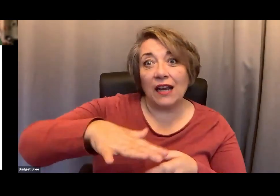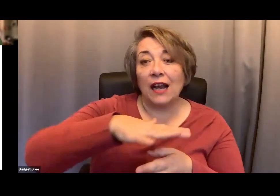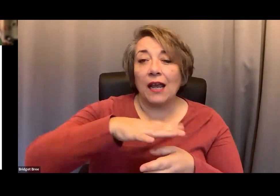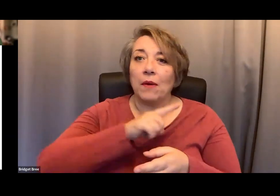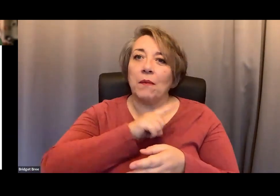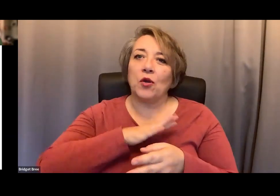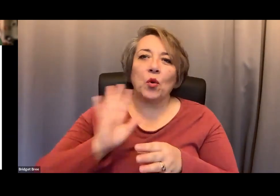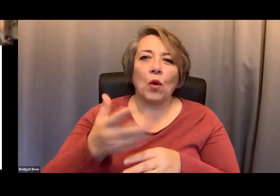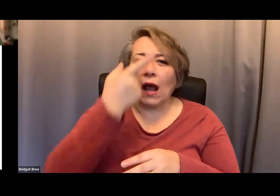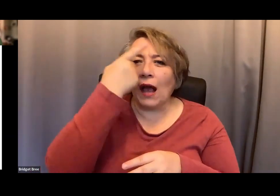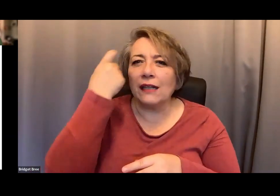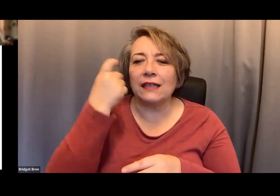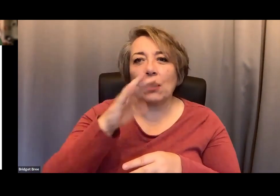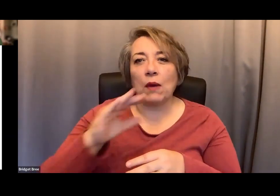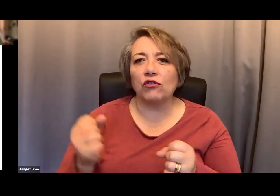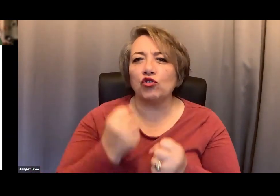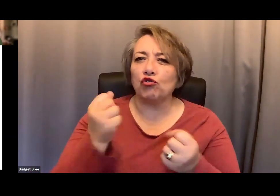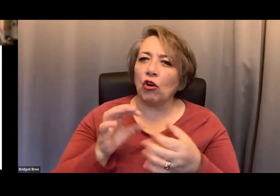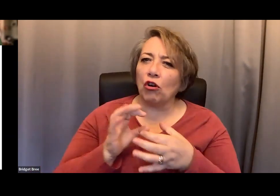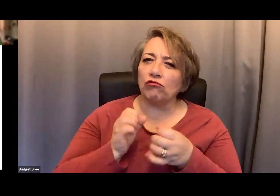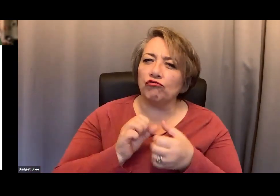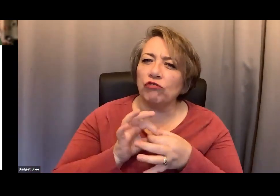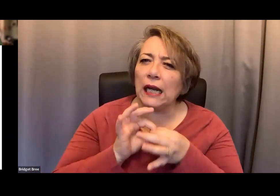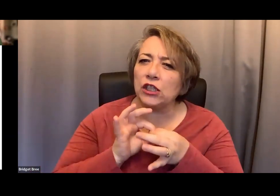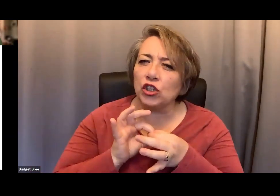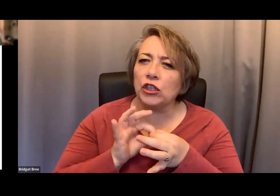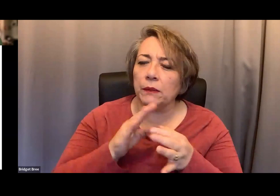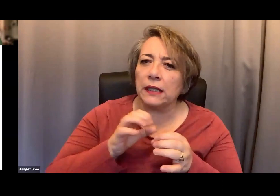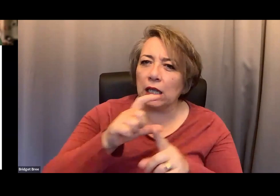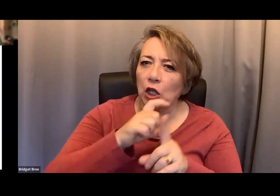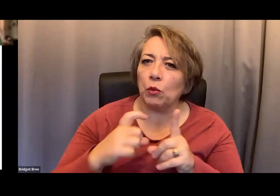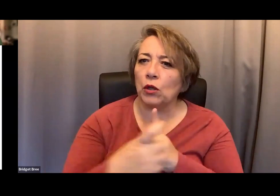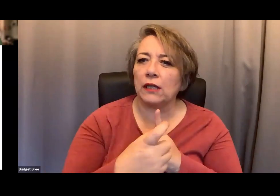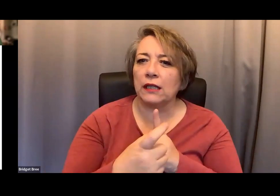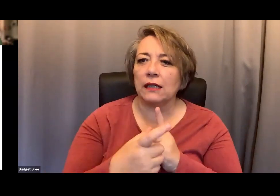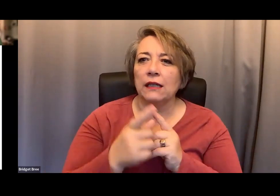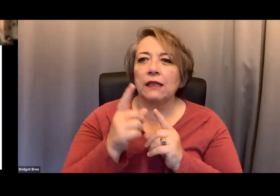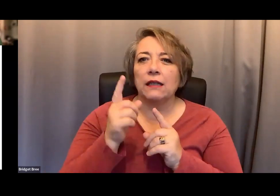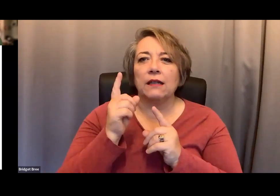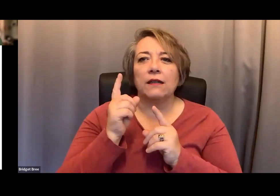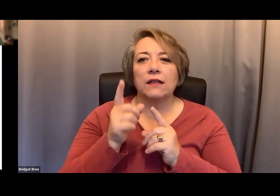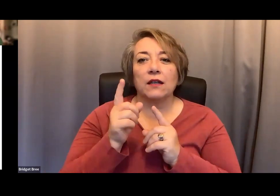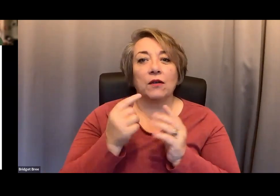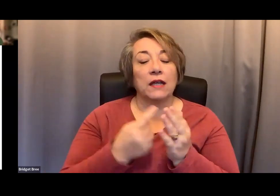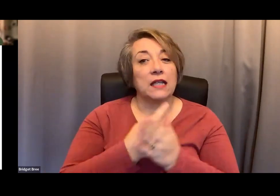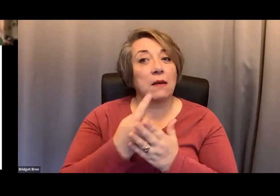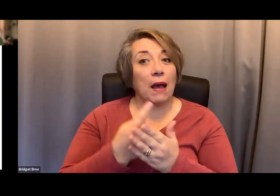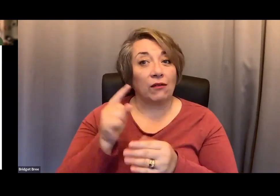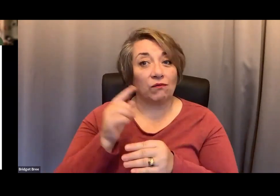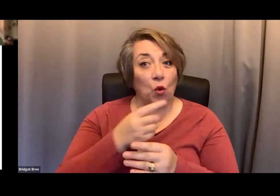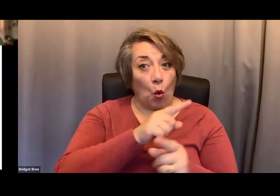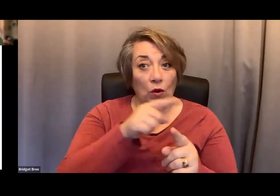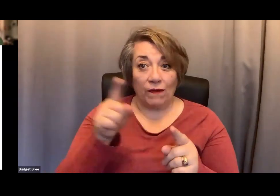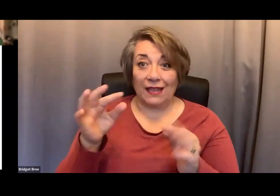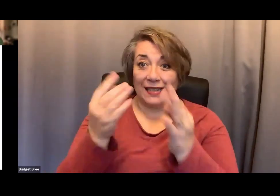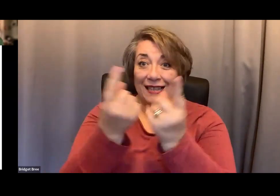strong relationships. And so our community portrait of place is about these typologies of entry points in our neighbourhood, which I'll